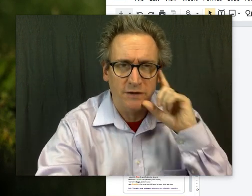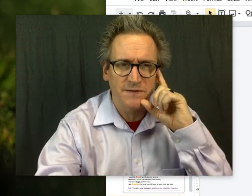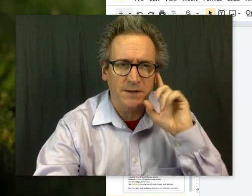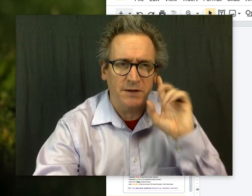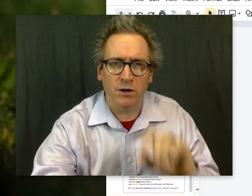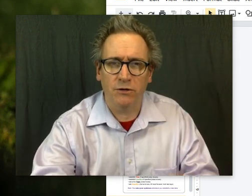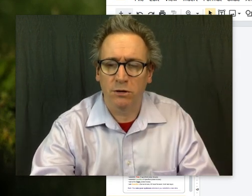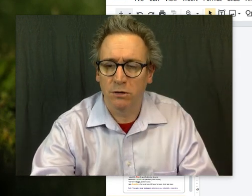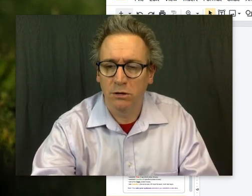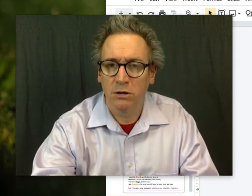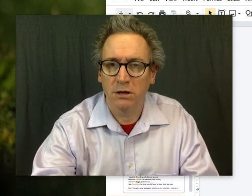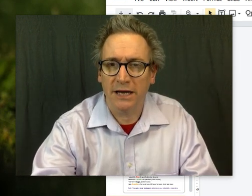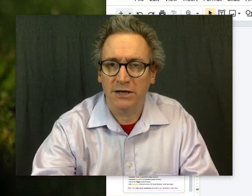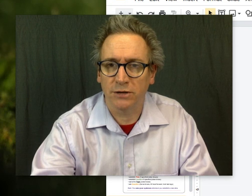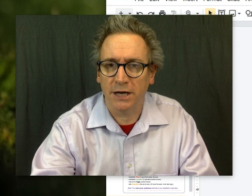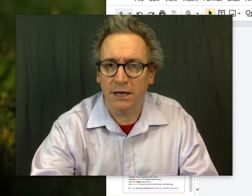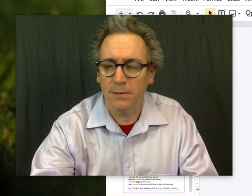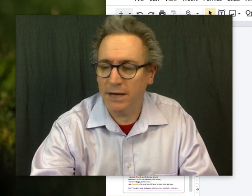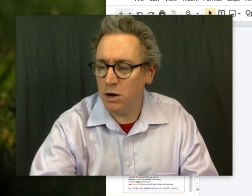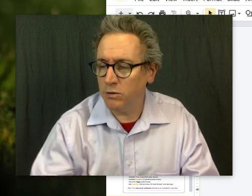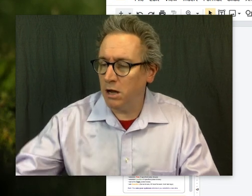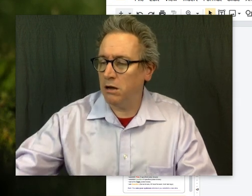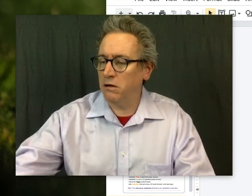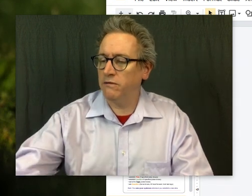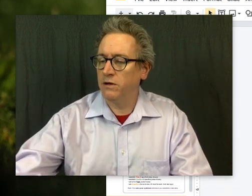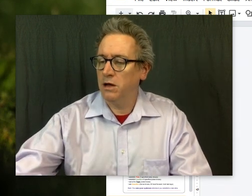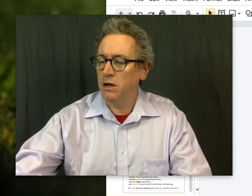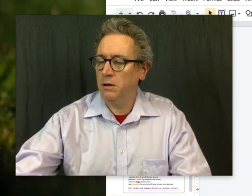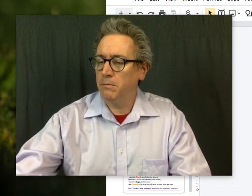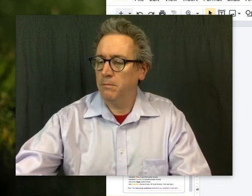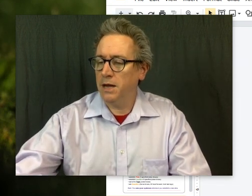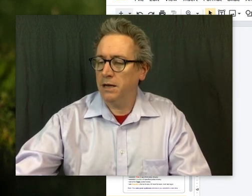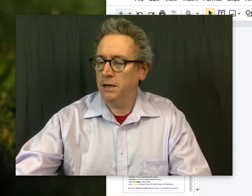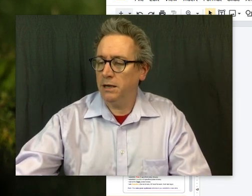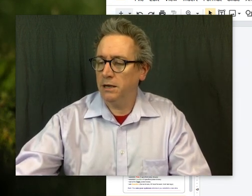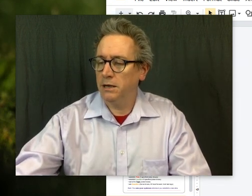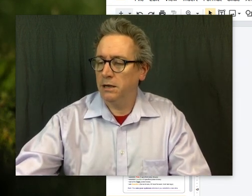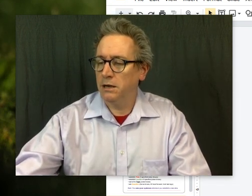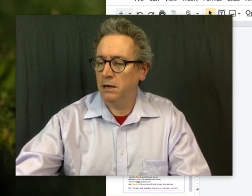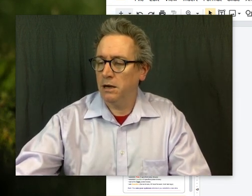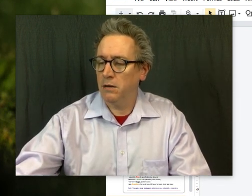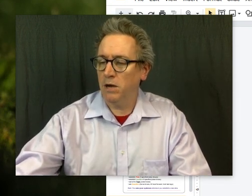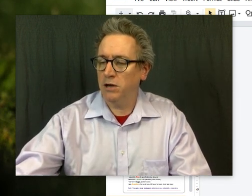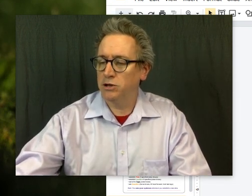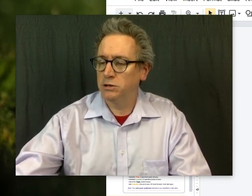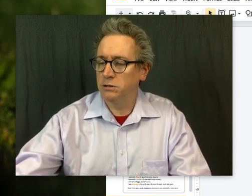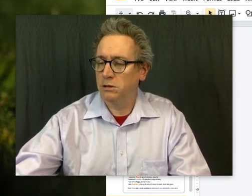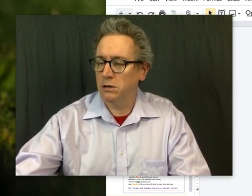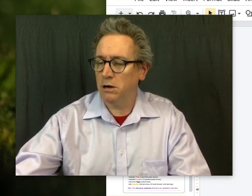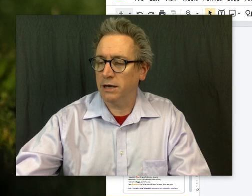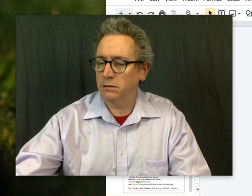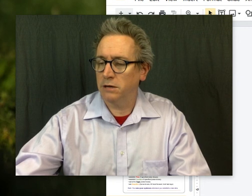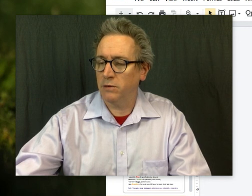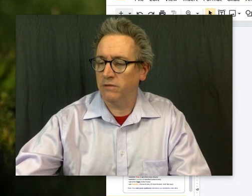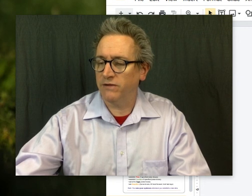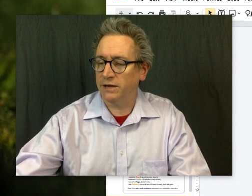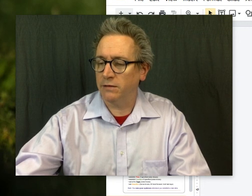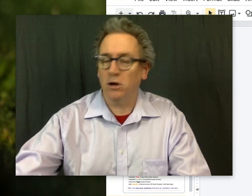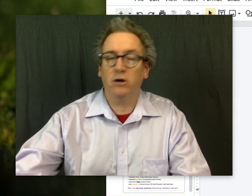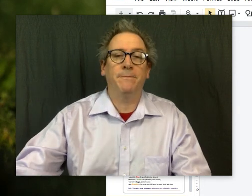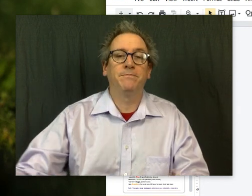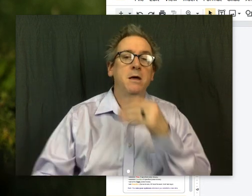just thought of something for another lecture that I need to make note of. Then much. All right, I don't want